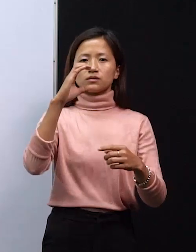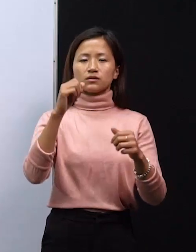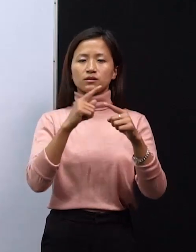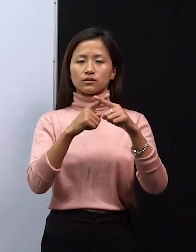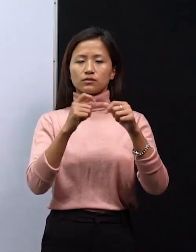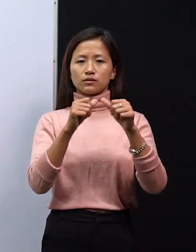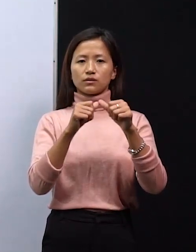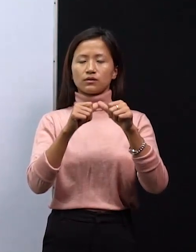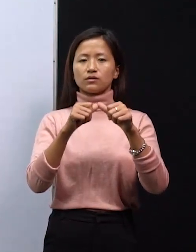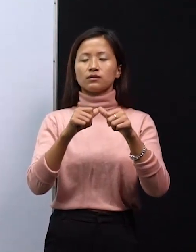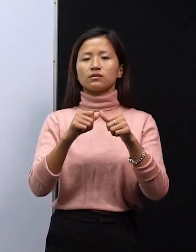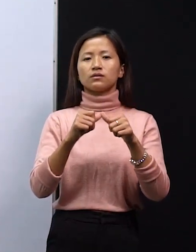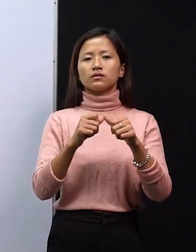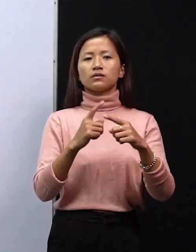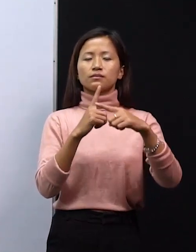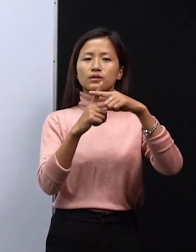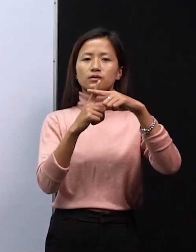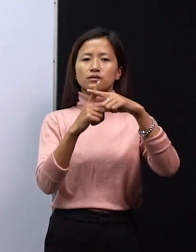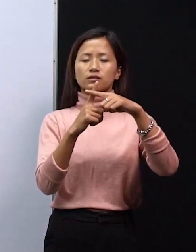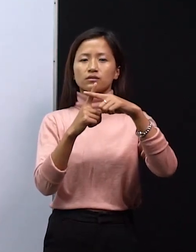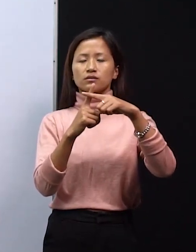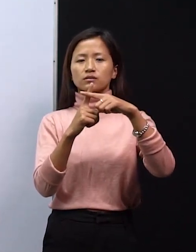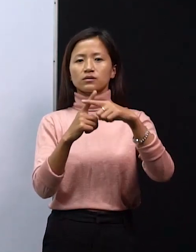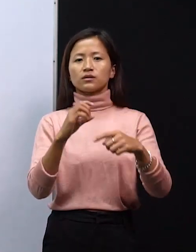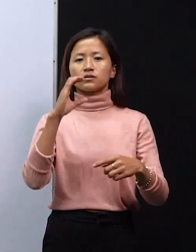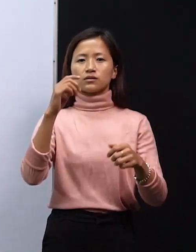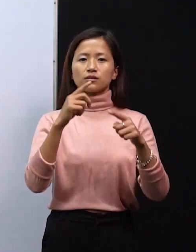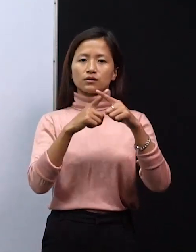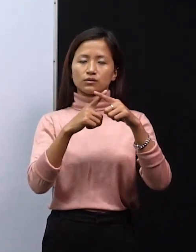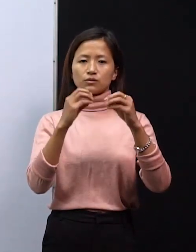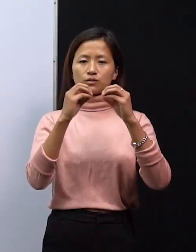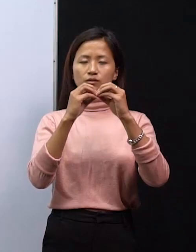C into A plus C into B